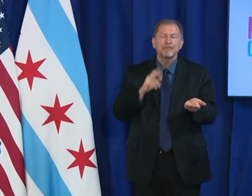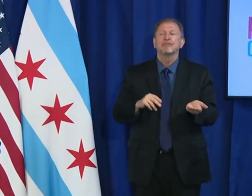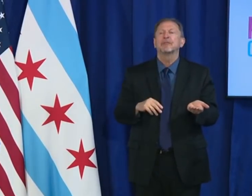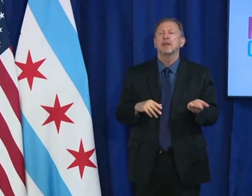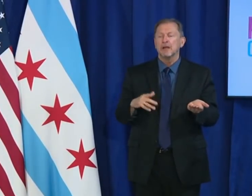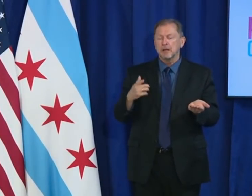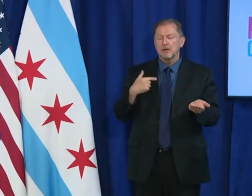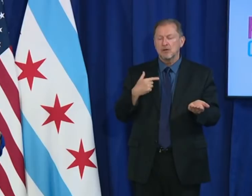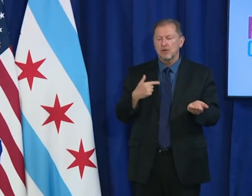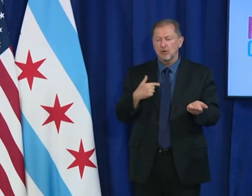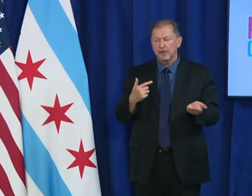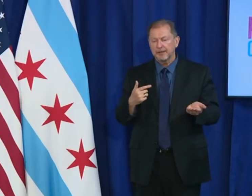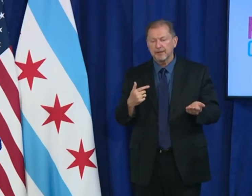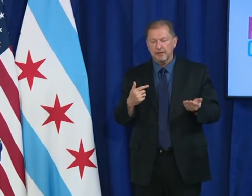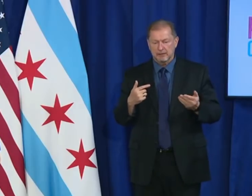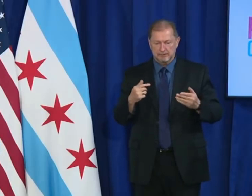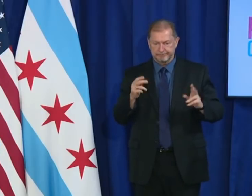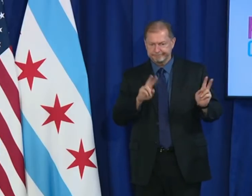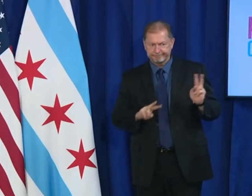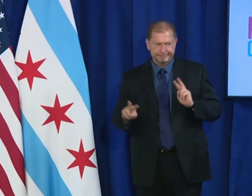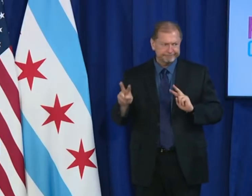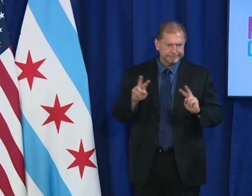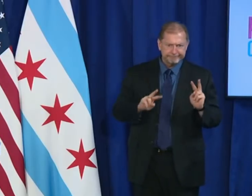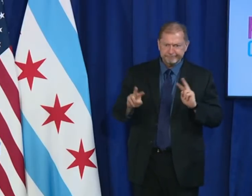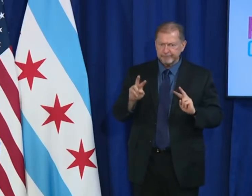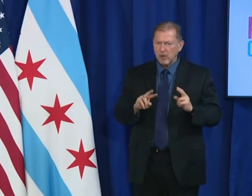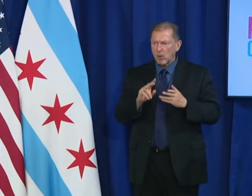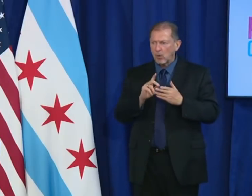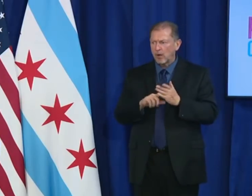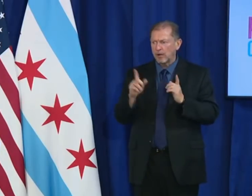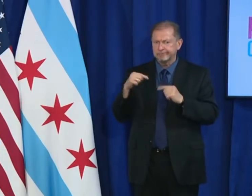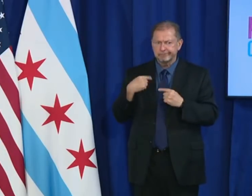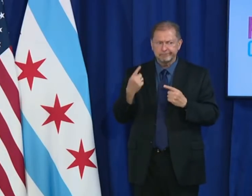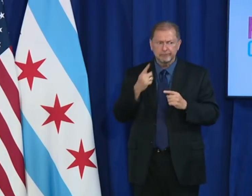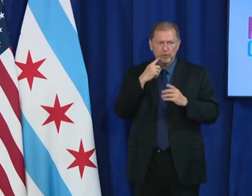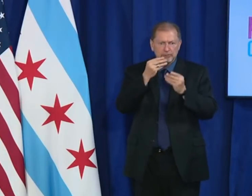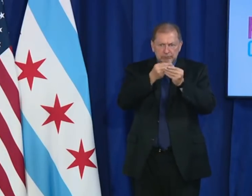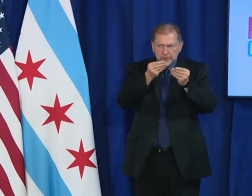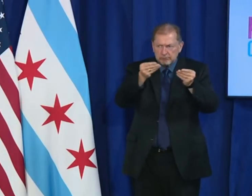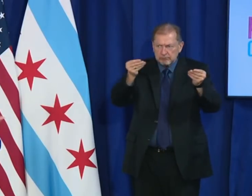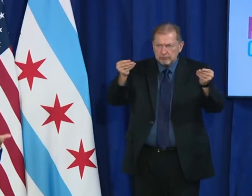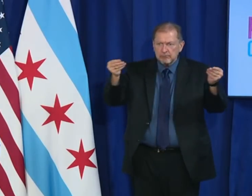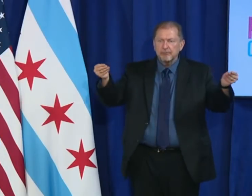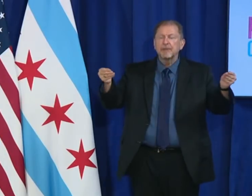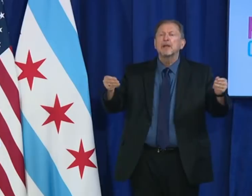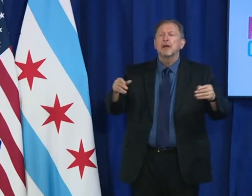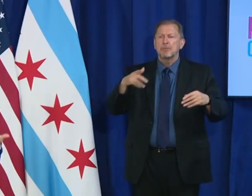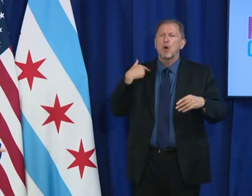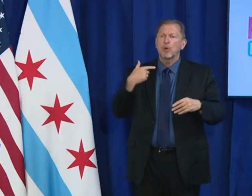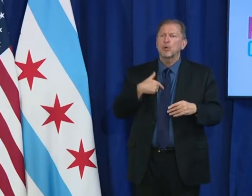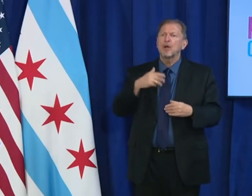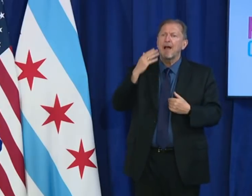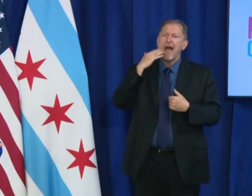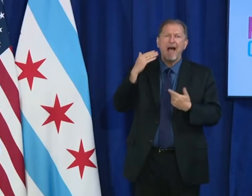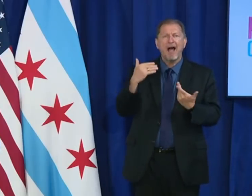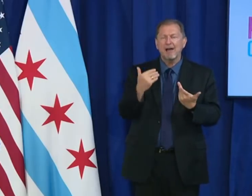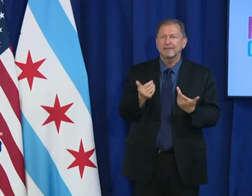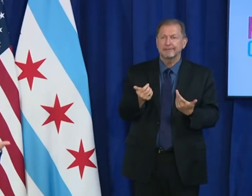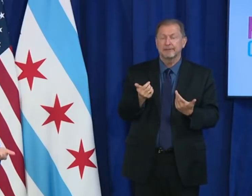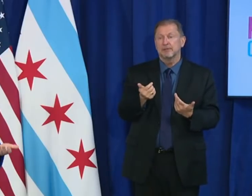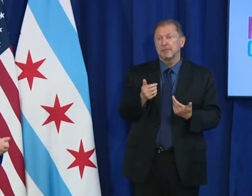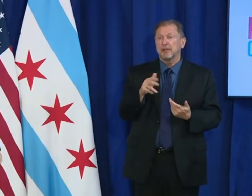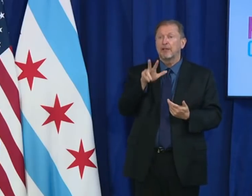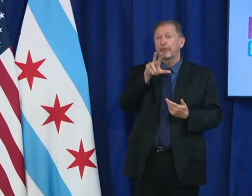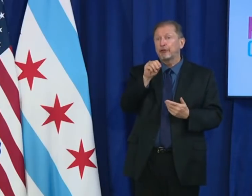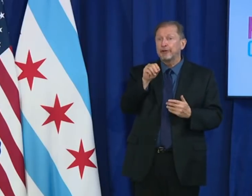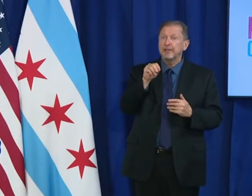an expectation where we look at what some of the distribution has been. As I said, that this would be in the tens of thousands range that we would likely